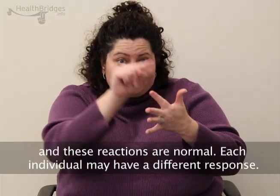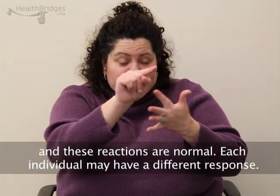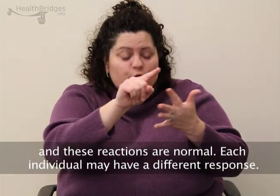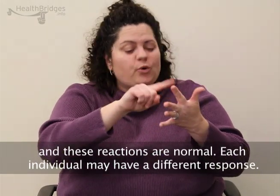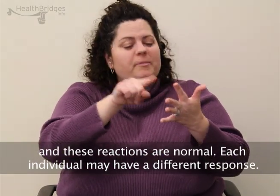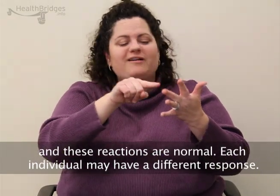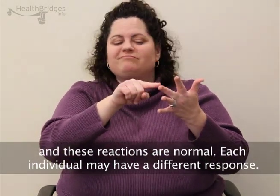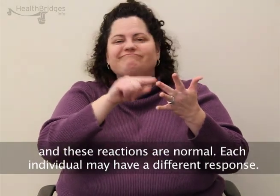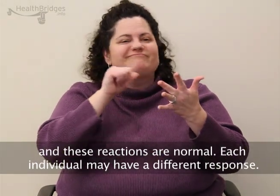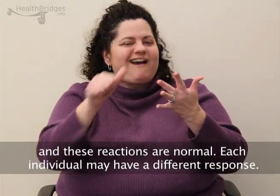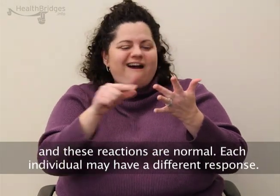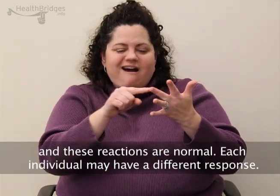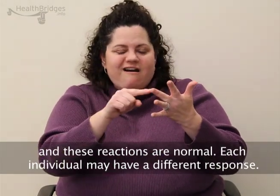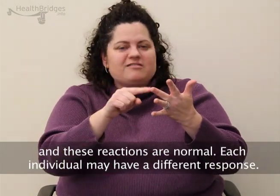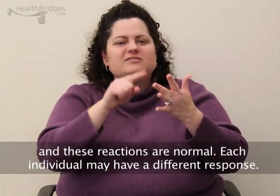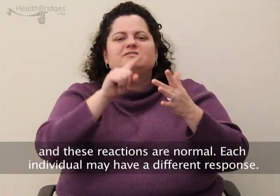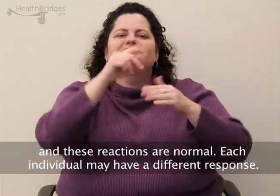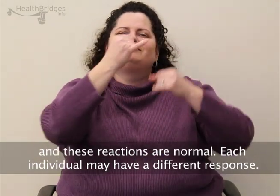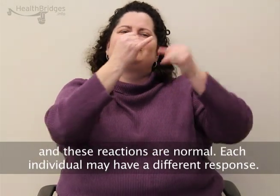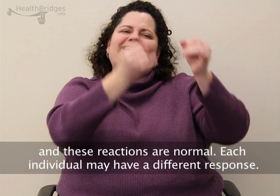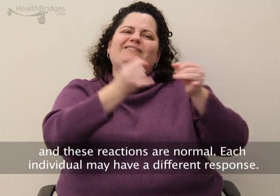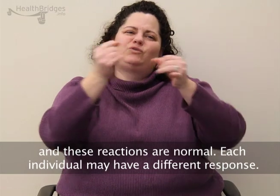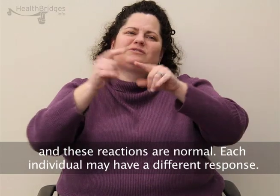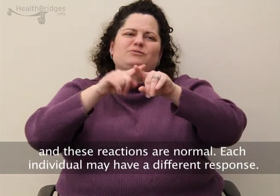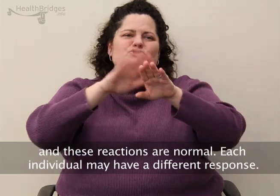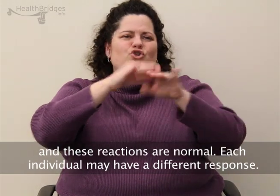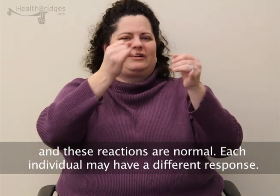Each individual may have a different response.